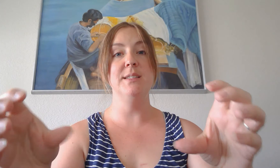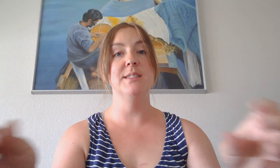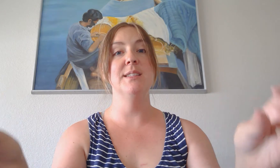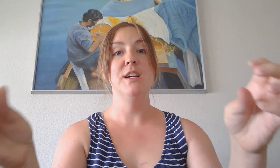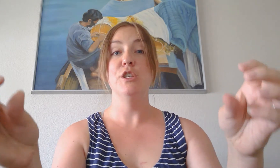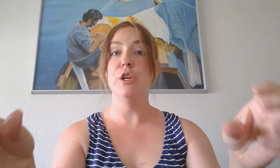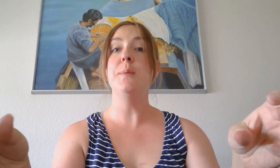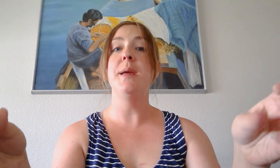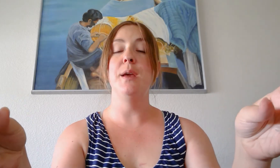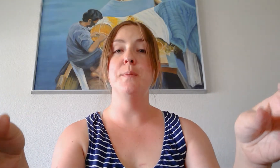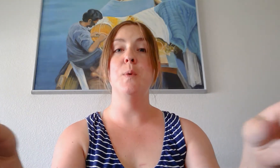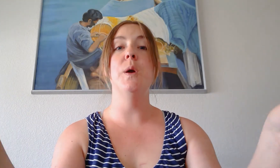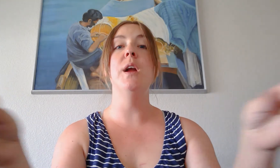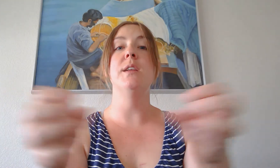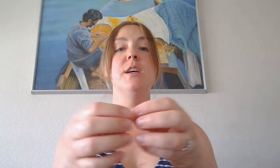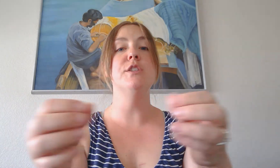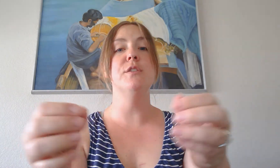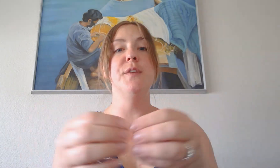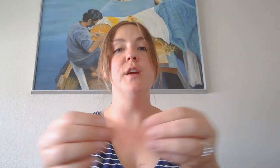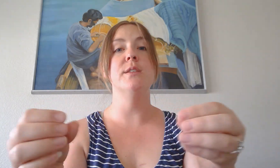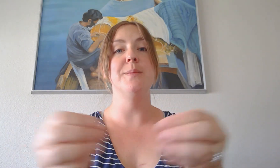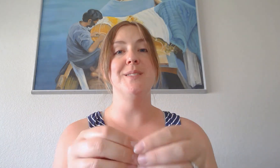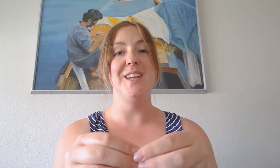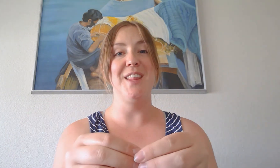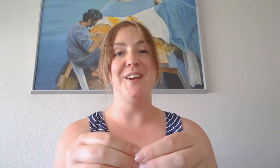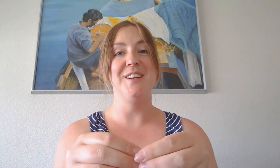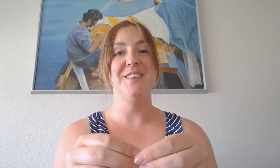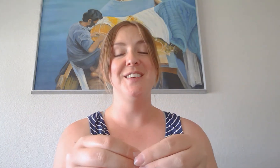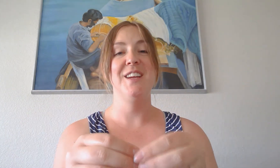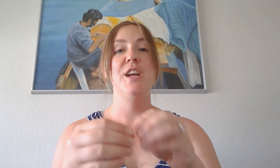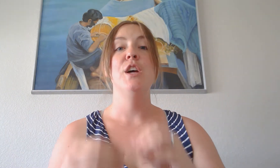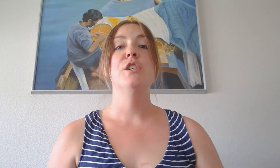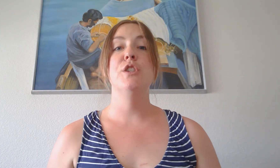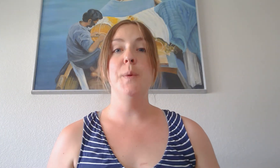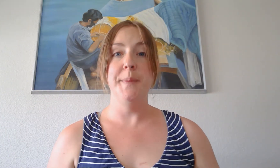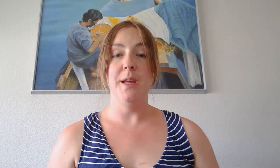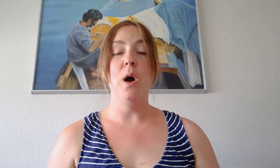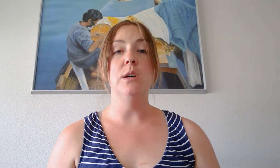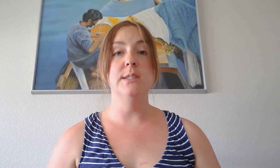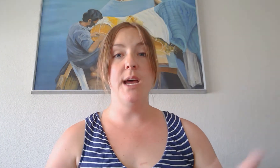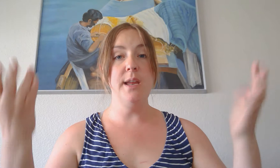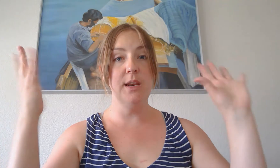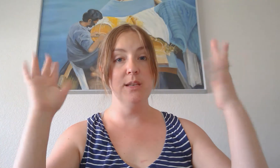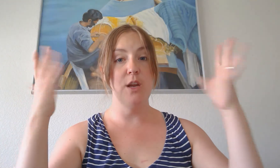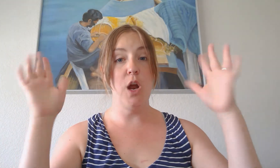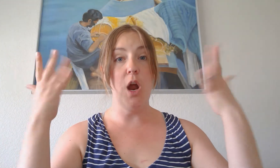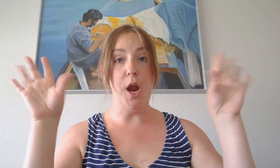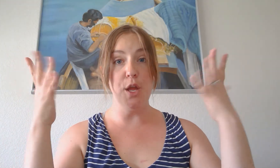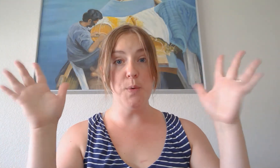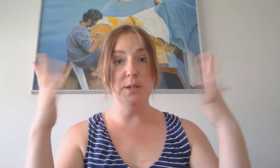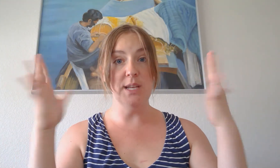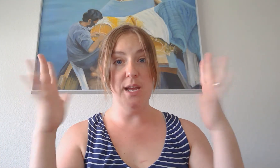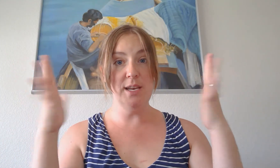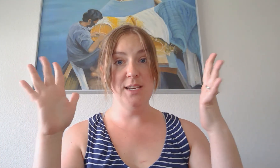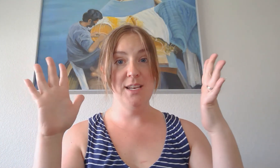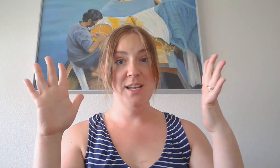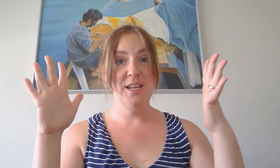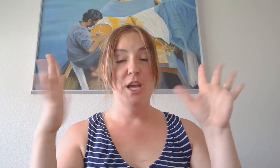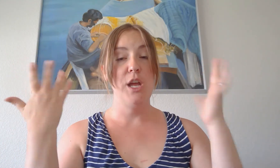hands, show me more, and touch their fingertips together. Show me, all done? Are you all done? And